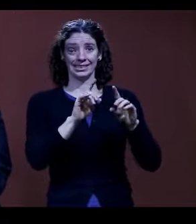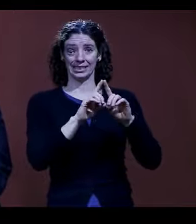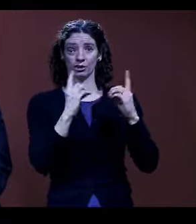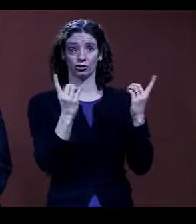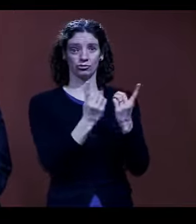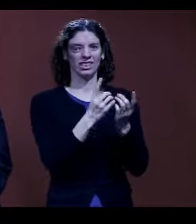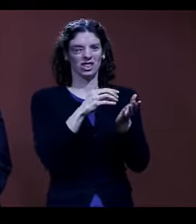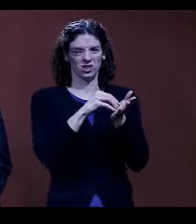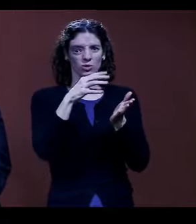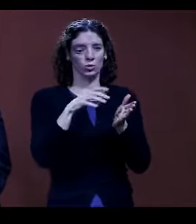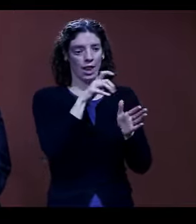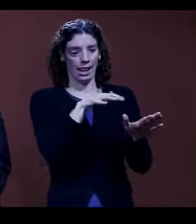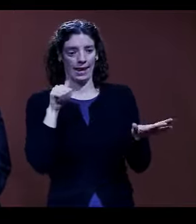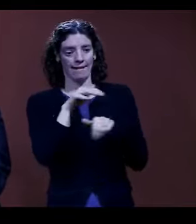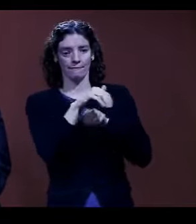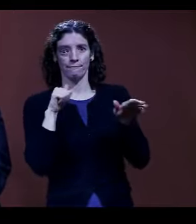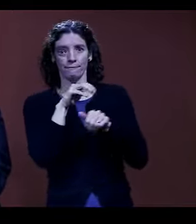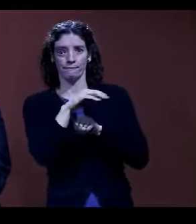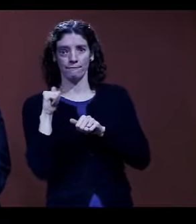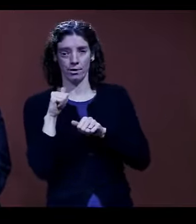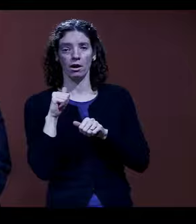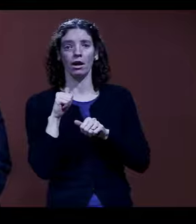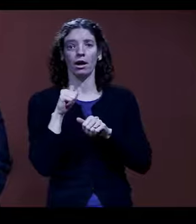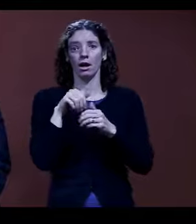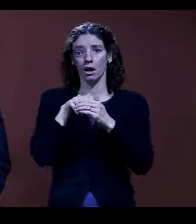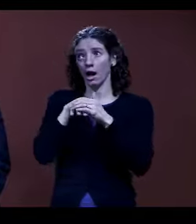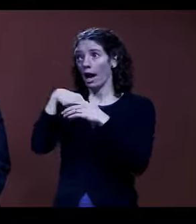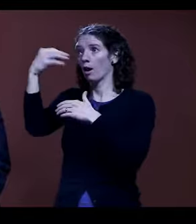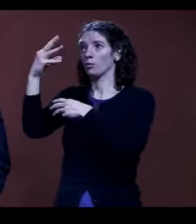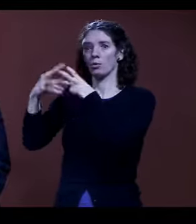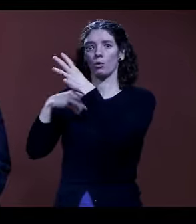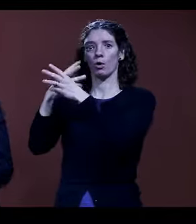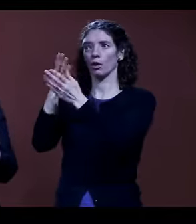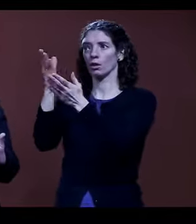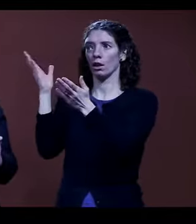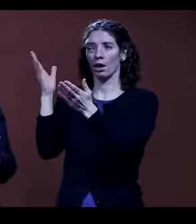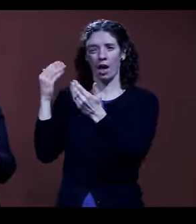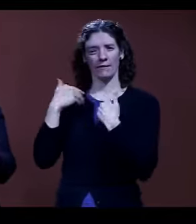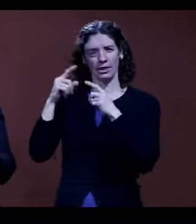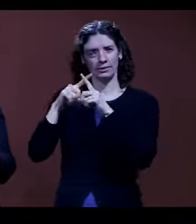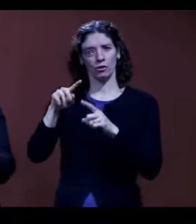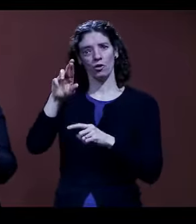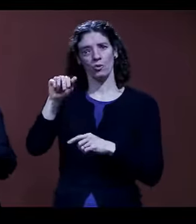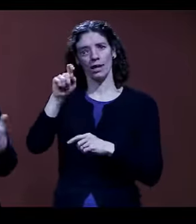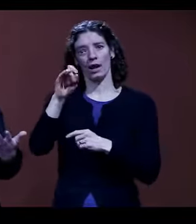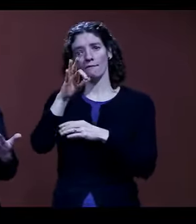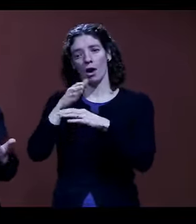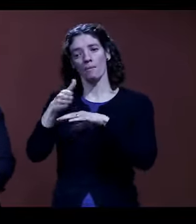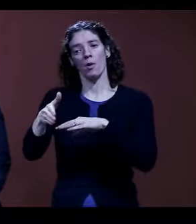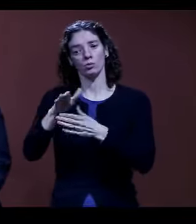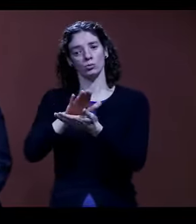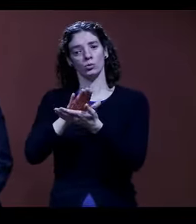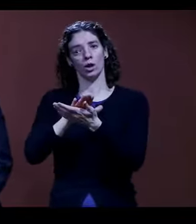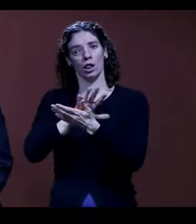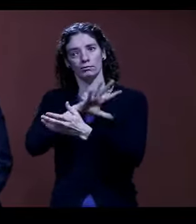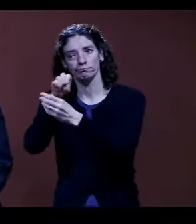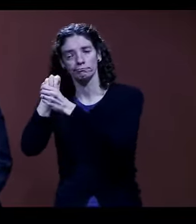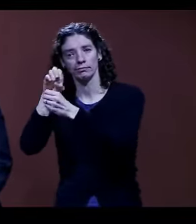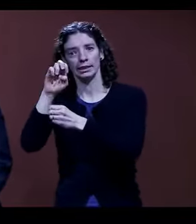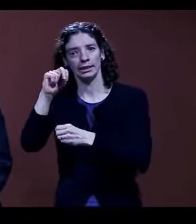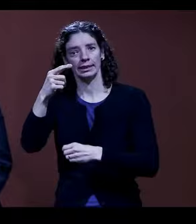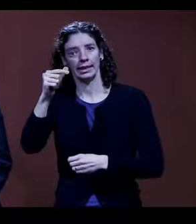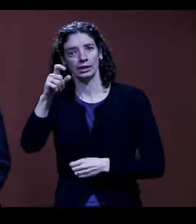having different rates of post-school engagement than youth who are all other youth leaving the